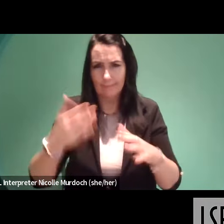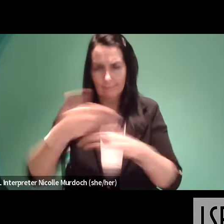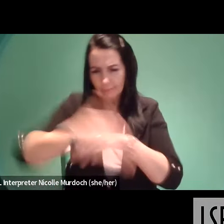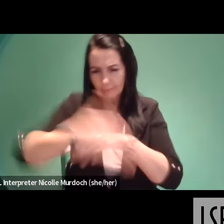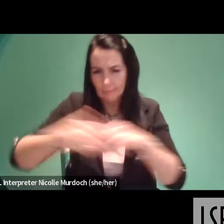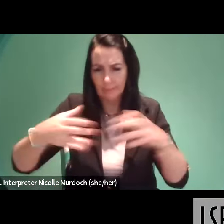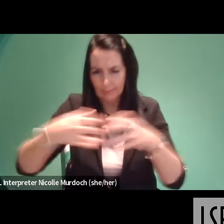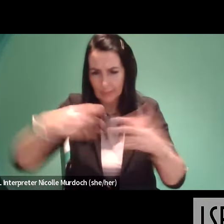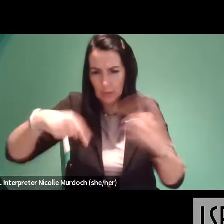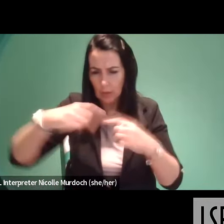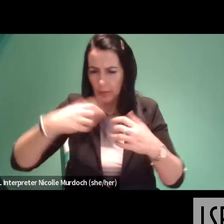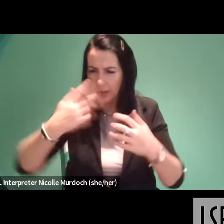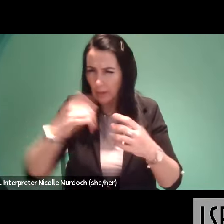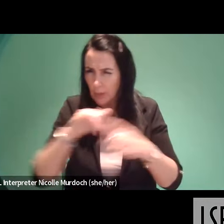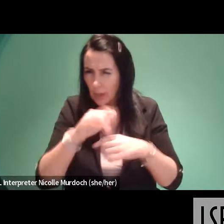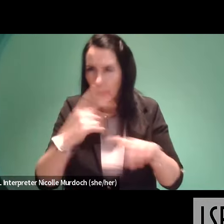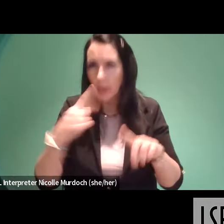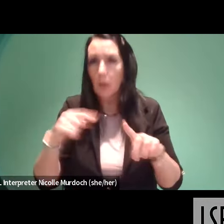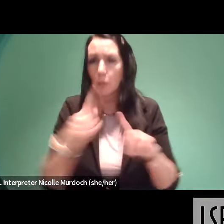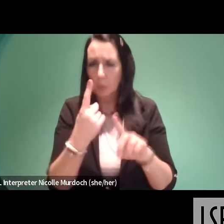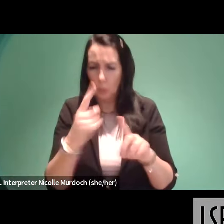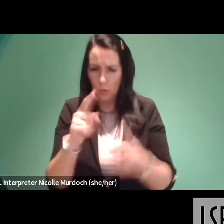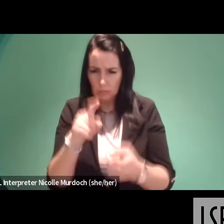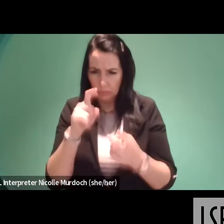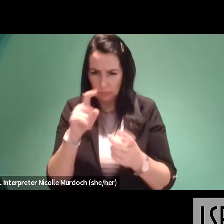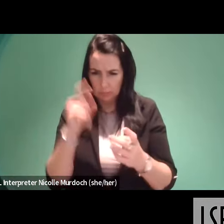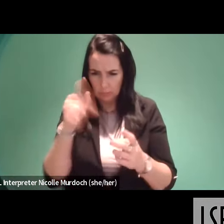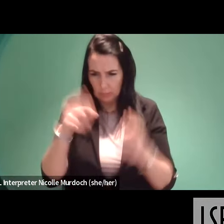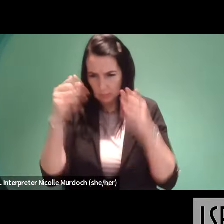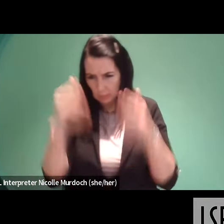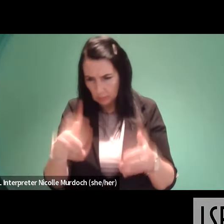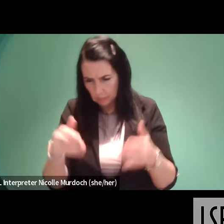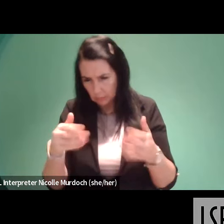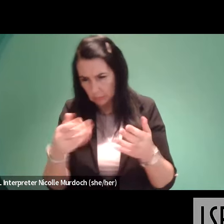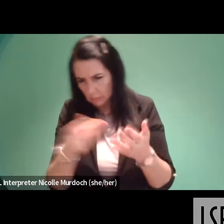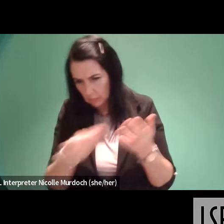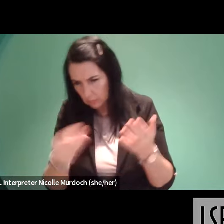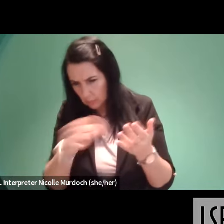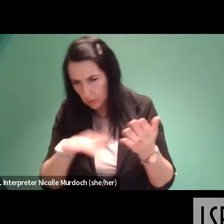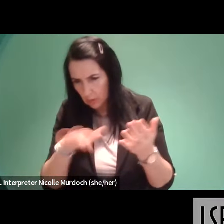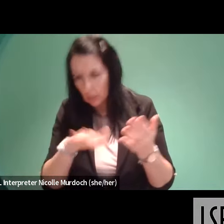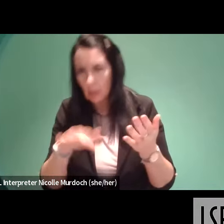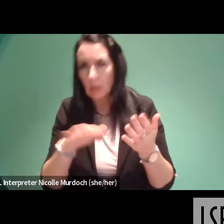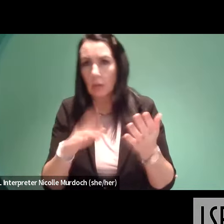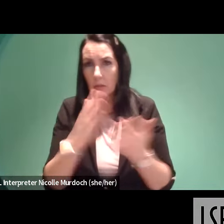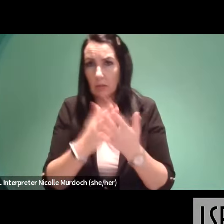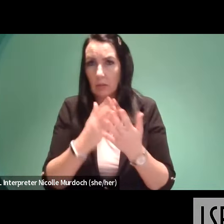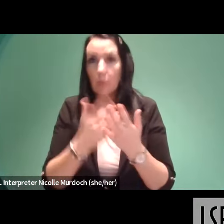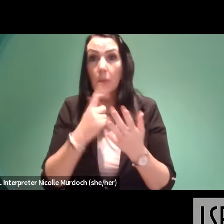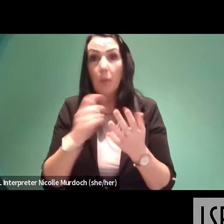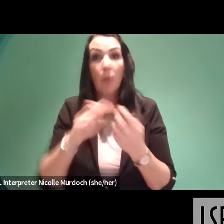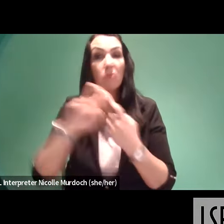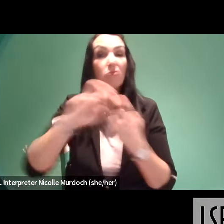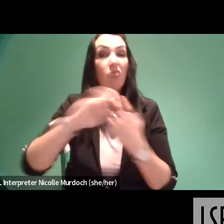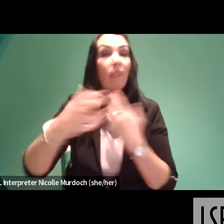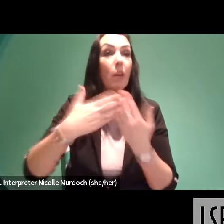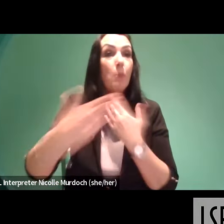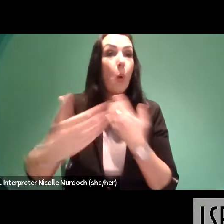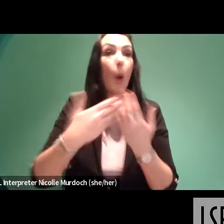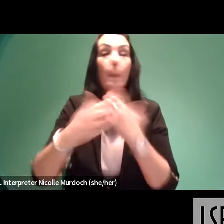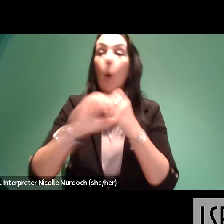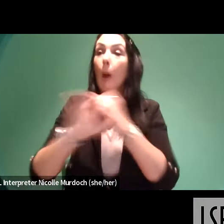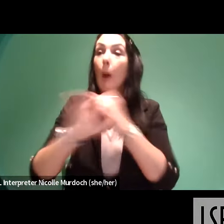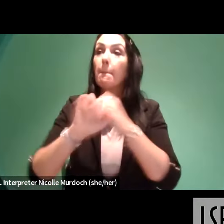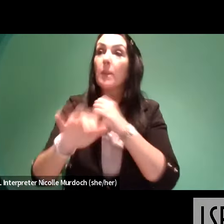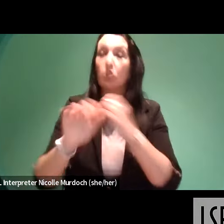interesting, so we just took one thing, and the reality is, you know, actually people who tend to travel more, emit more emissions, tend